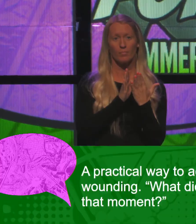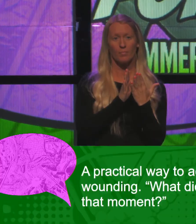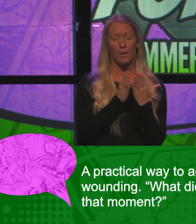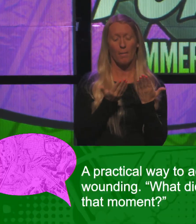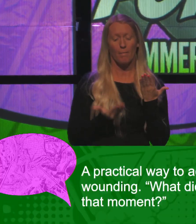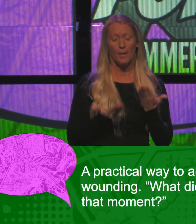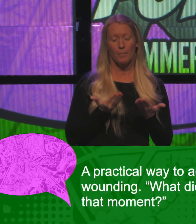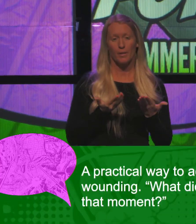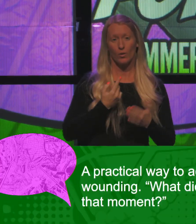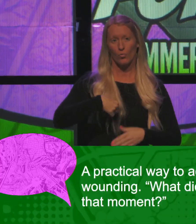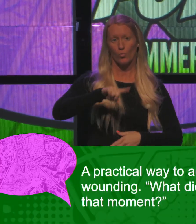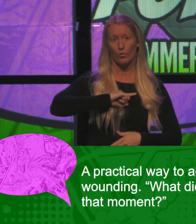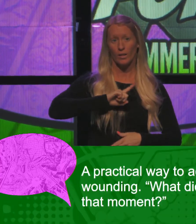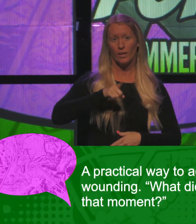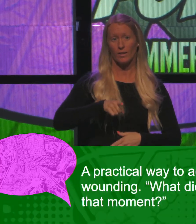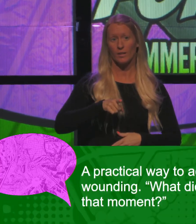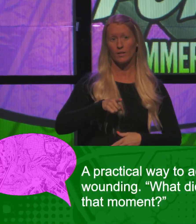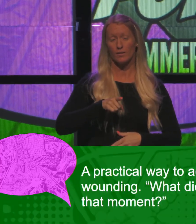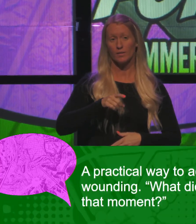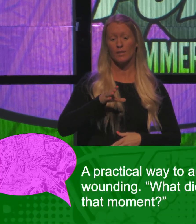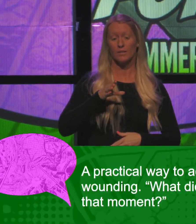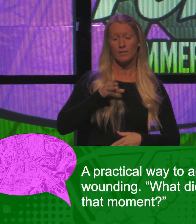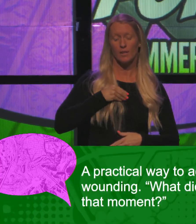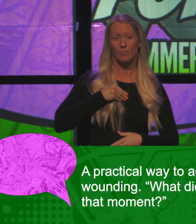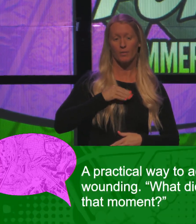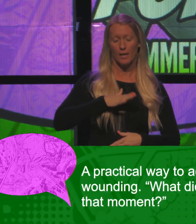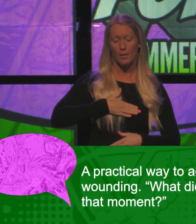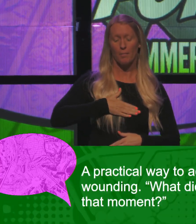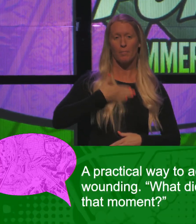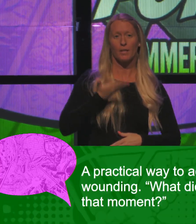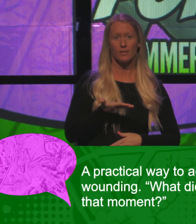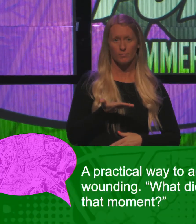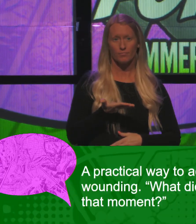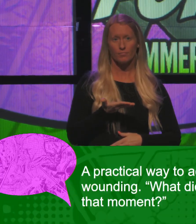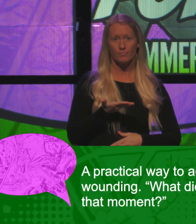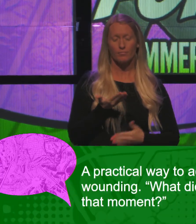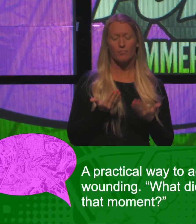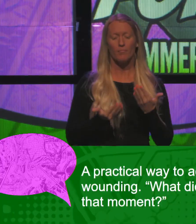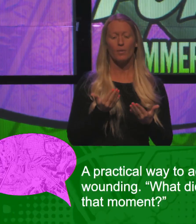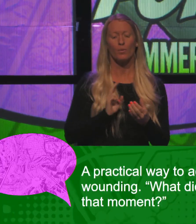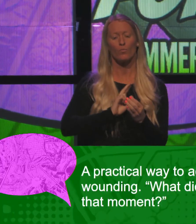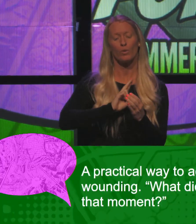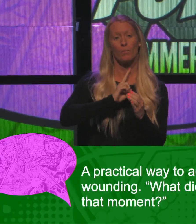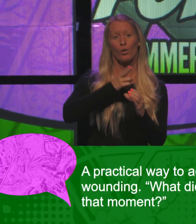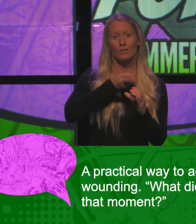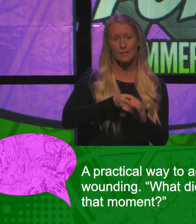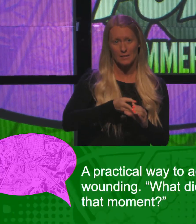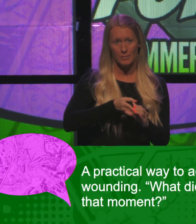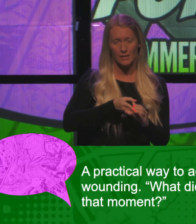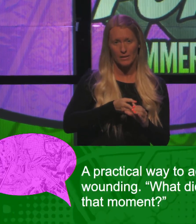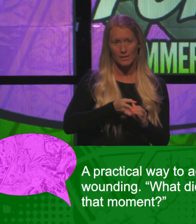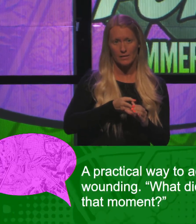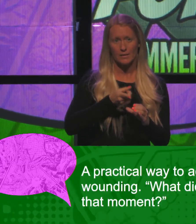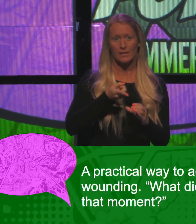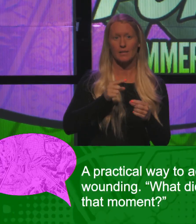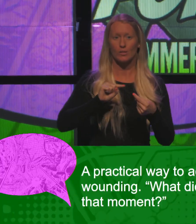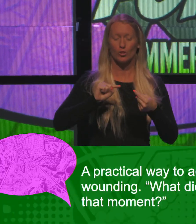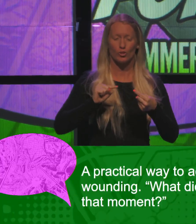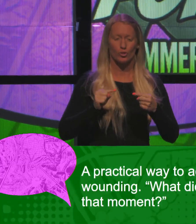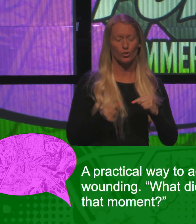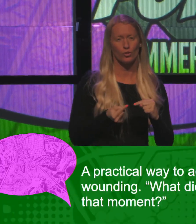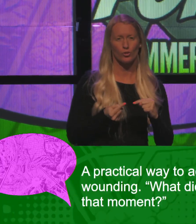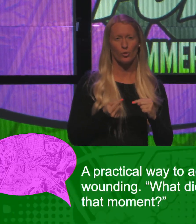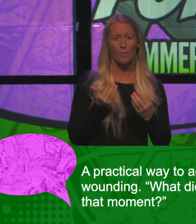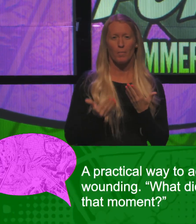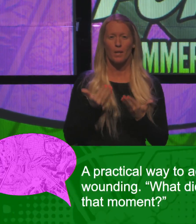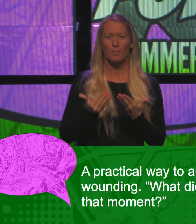admit and live into the idea that maybe we have participated in the wounding. Maybe there were moments that we